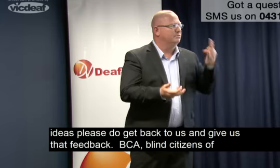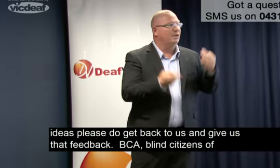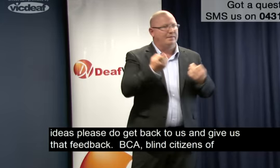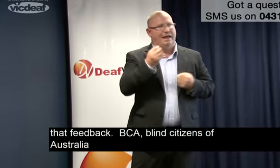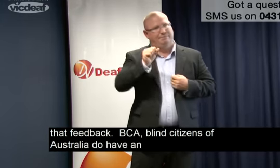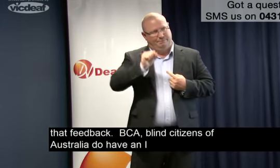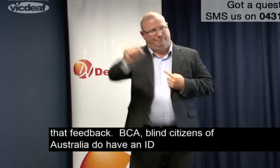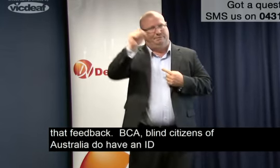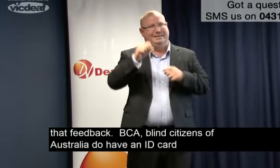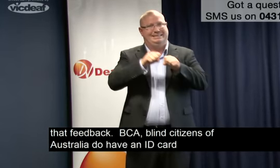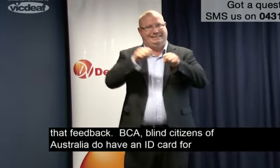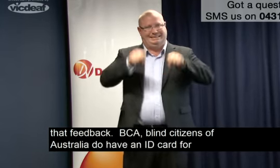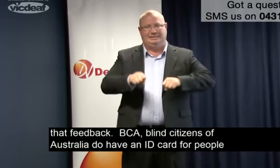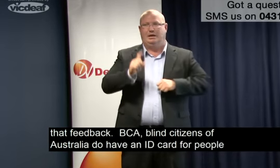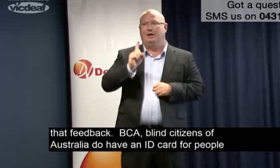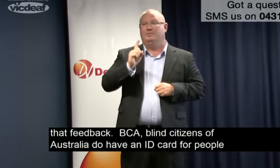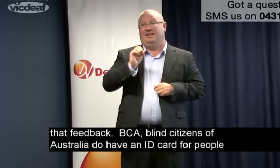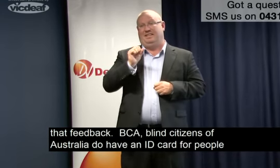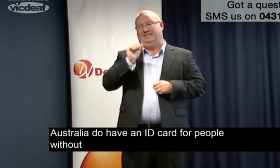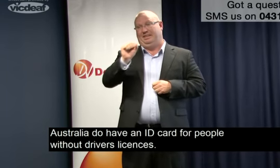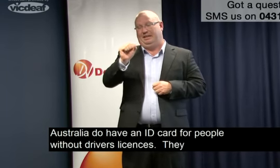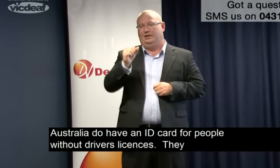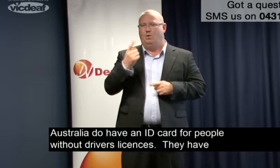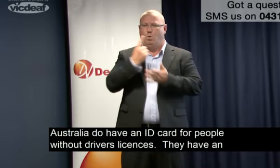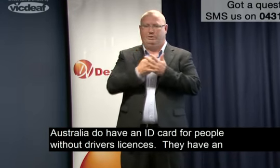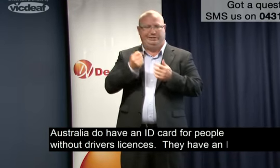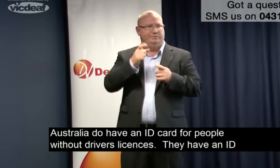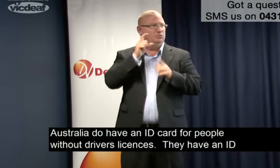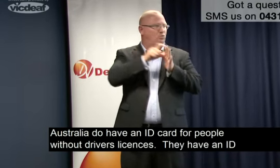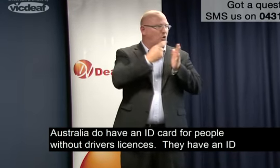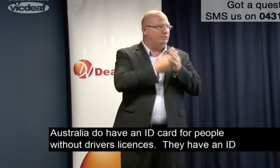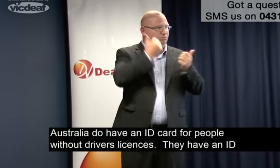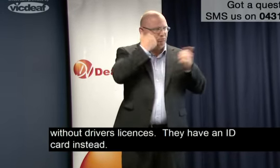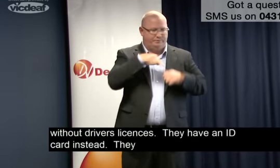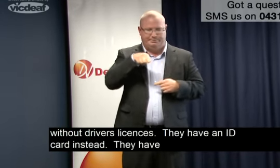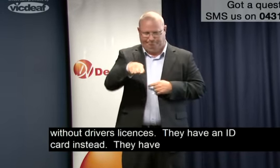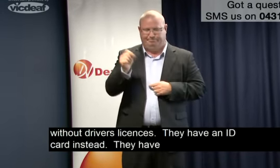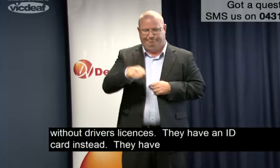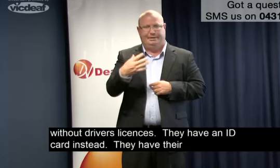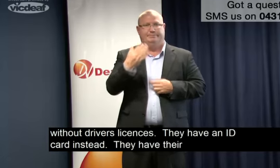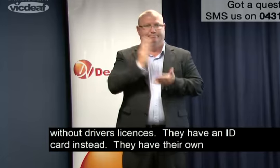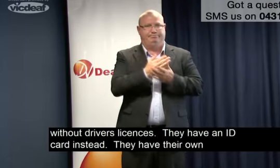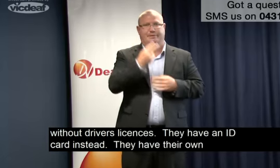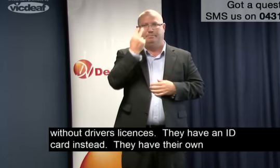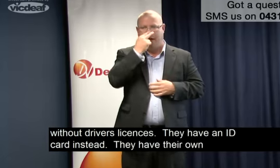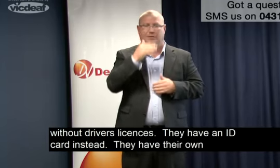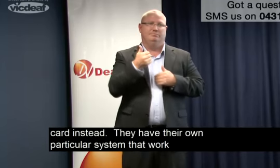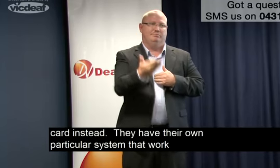instead. And they have their own particular system that works for their cohort, and their doctor needs